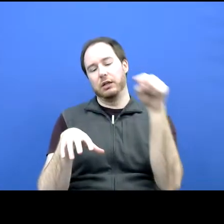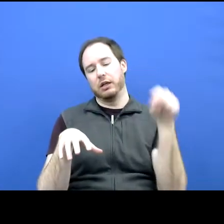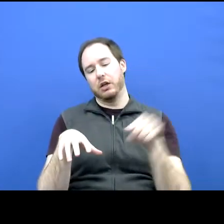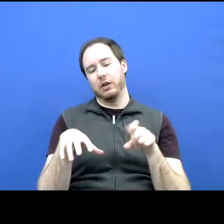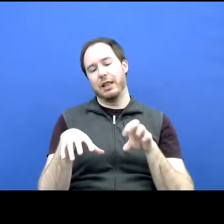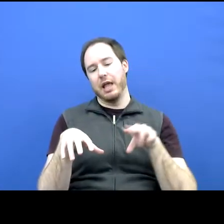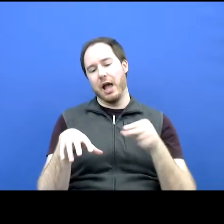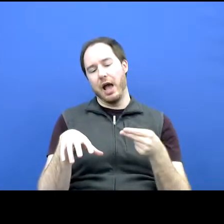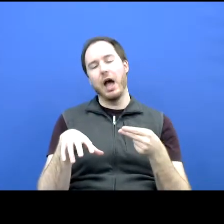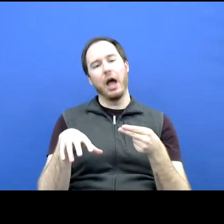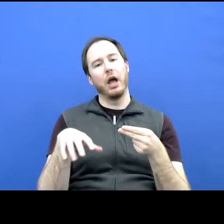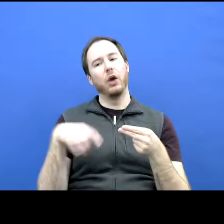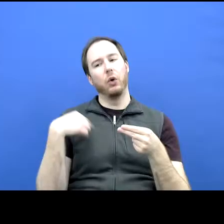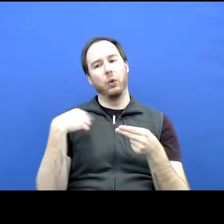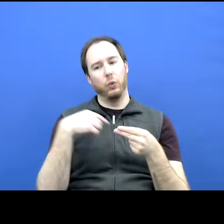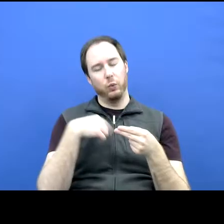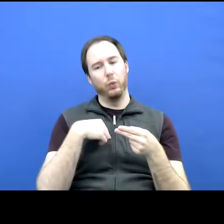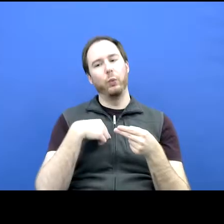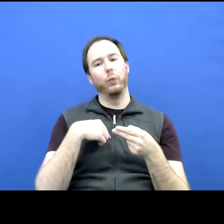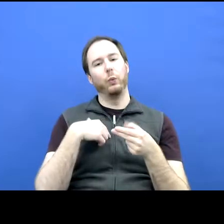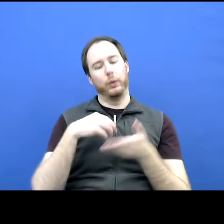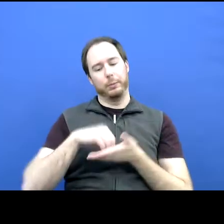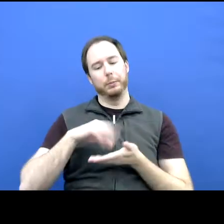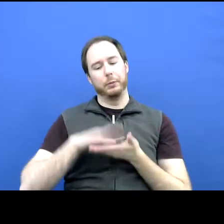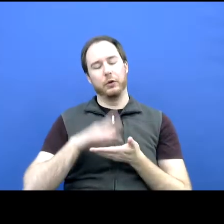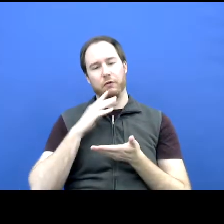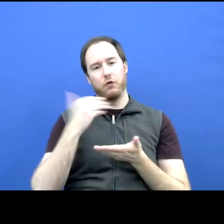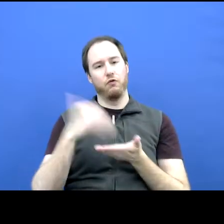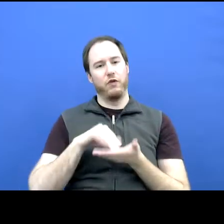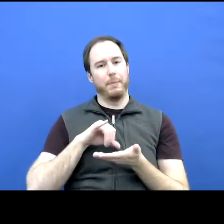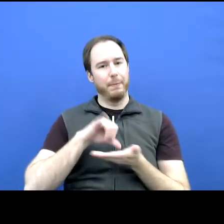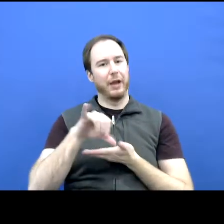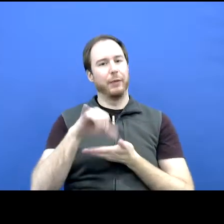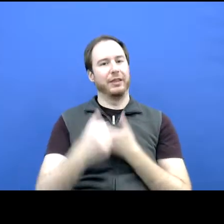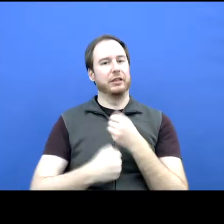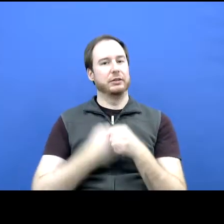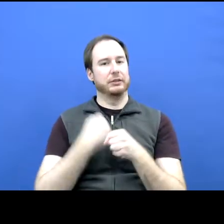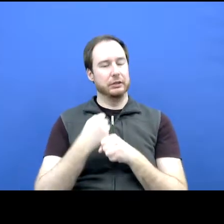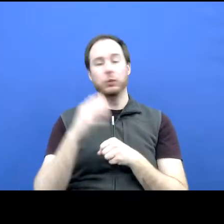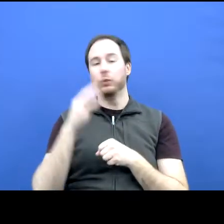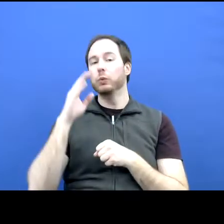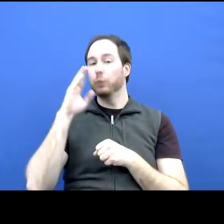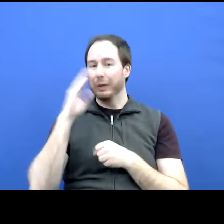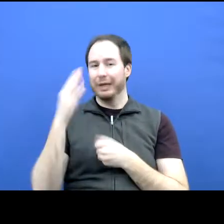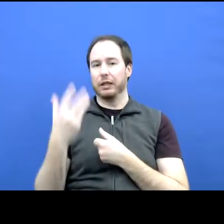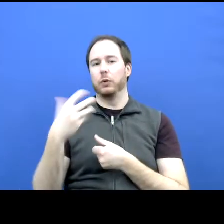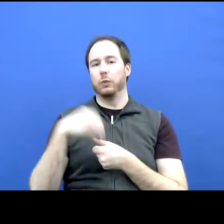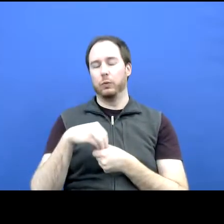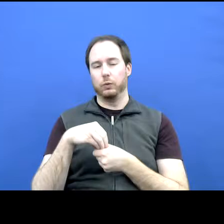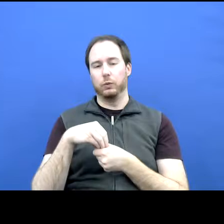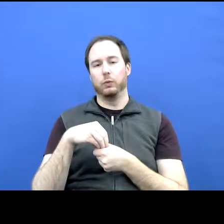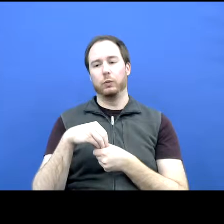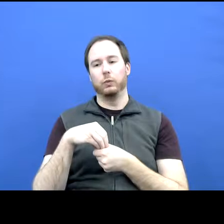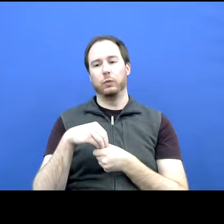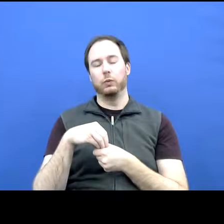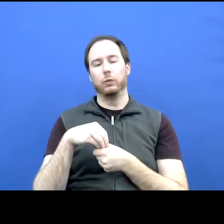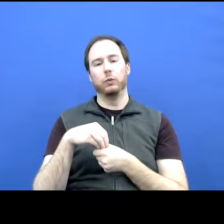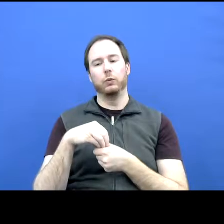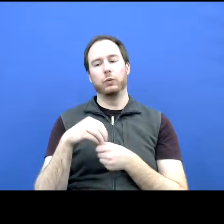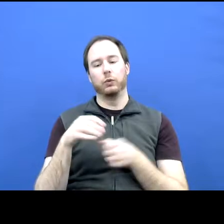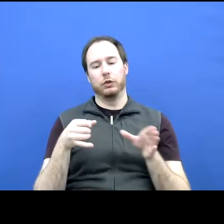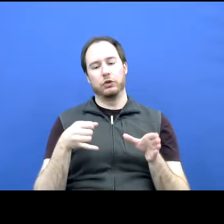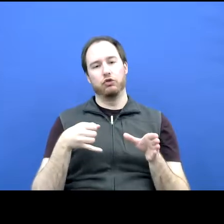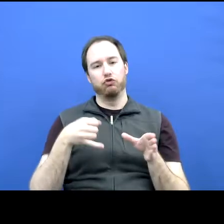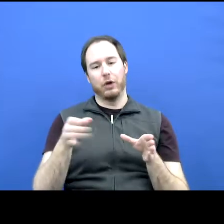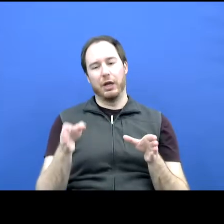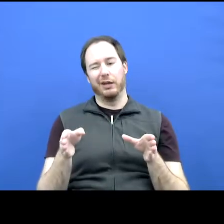for repavement this year. Yeah. Included, they're going to restripe it a bit to try